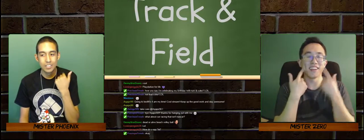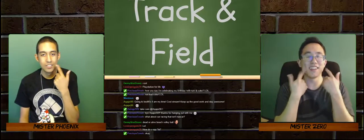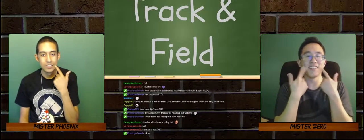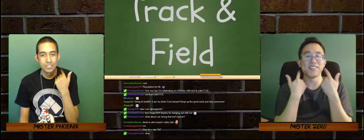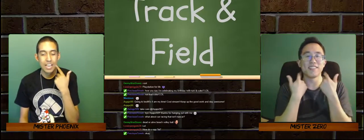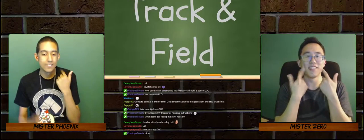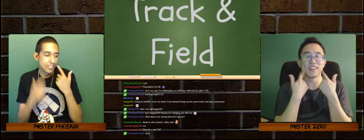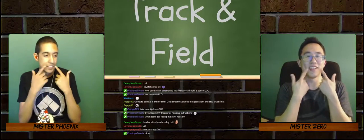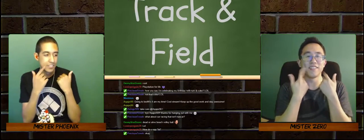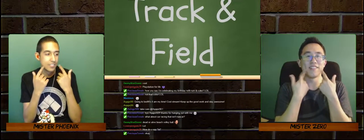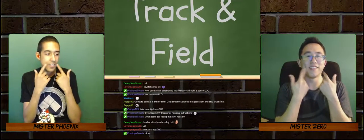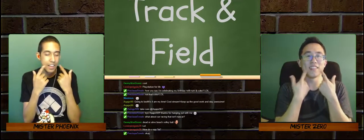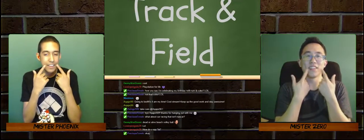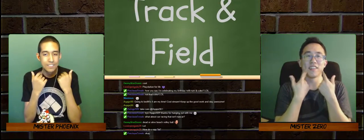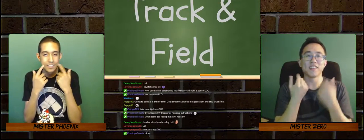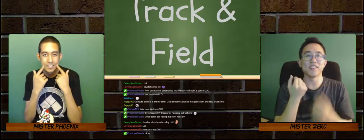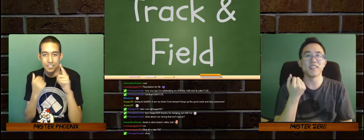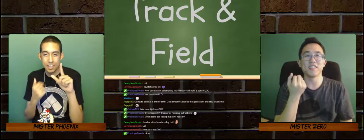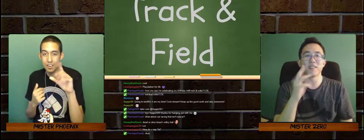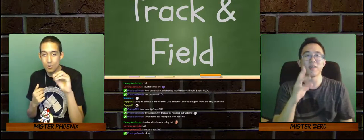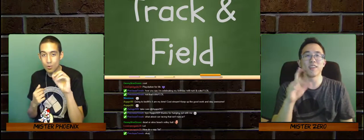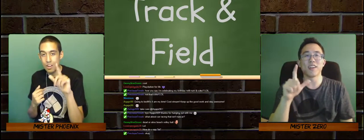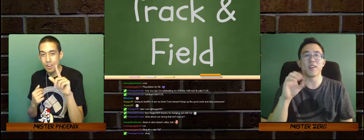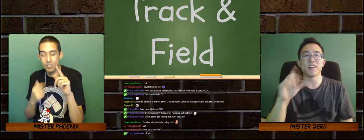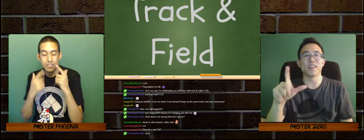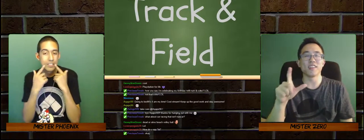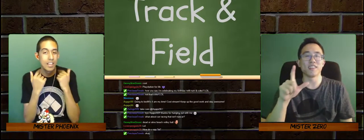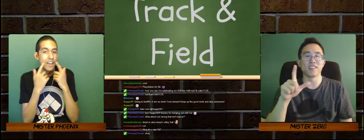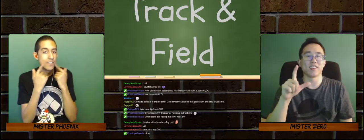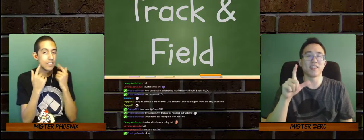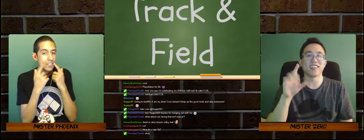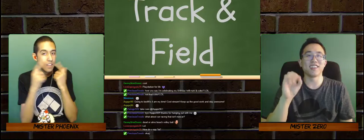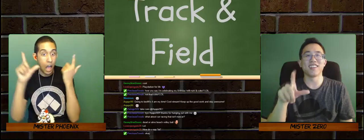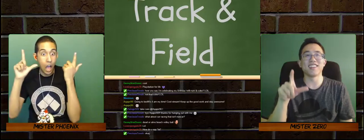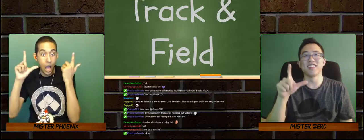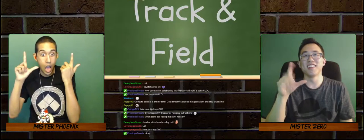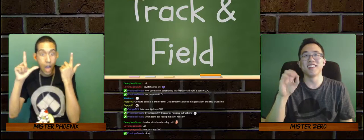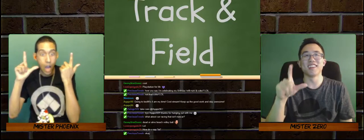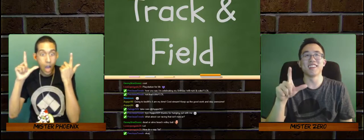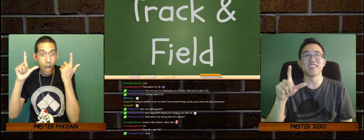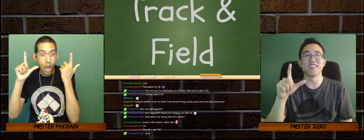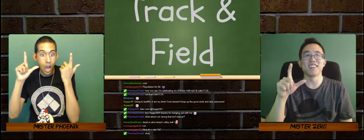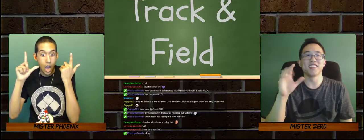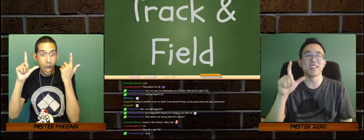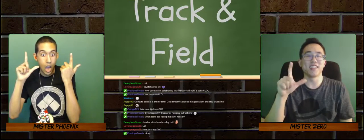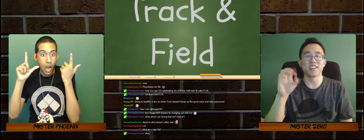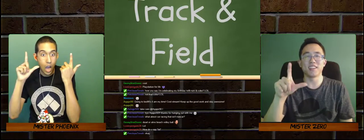LOL. Laughing. Laughing. LOL, laughing.